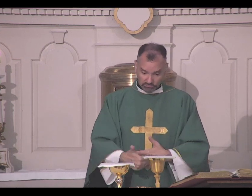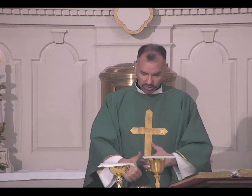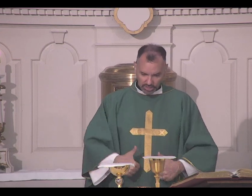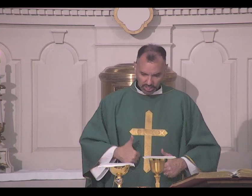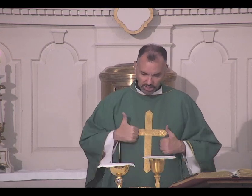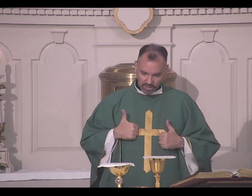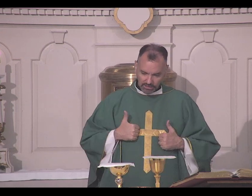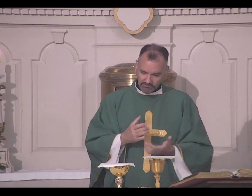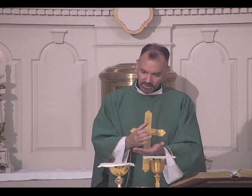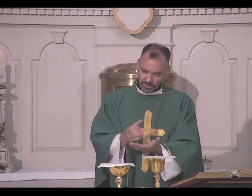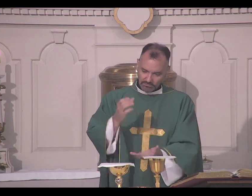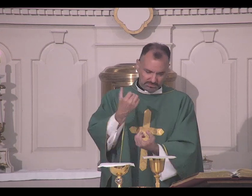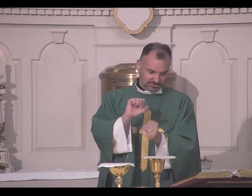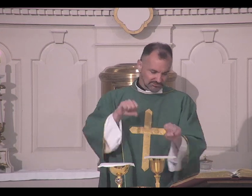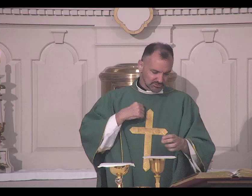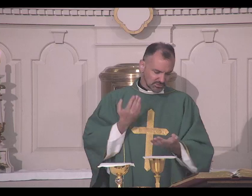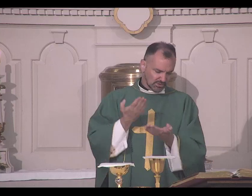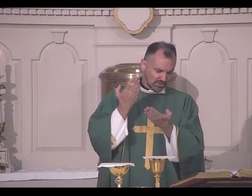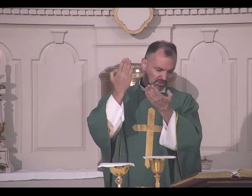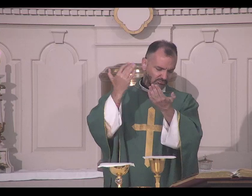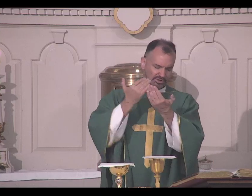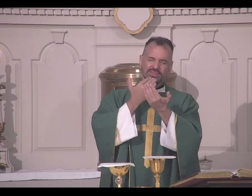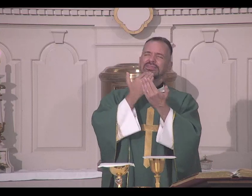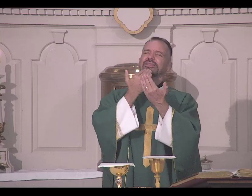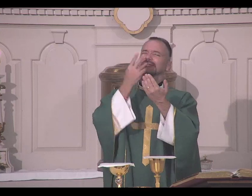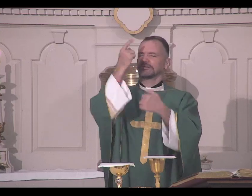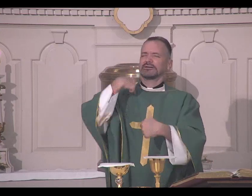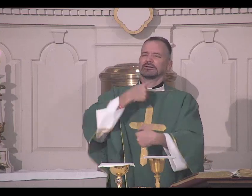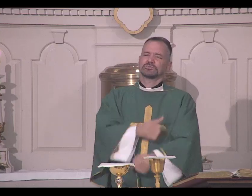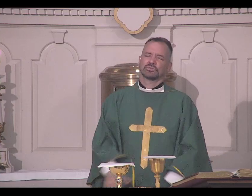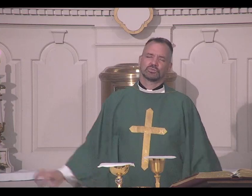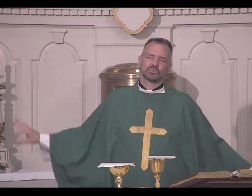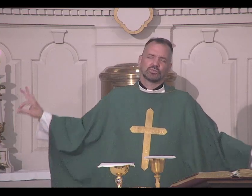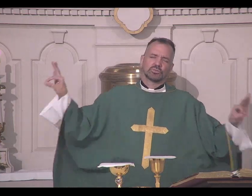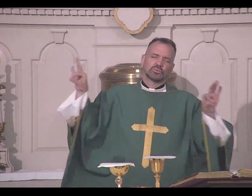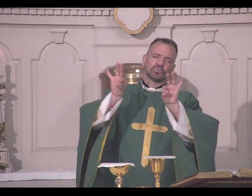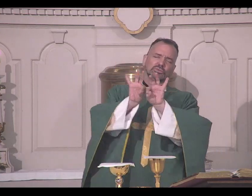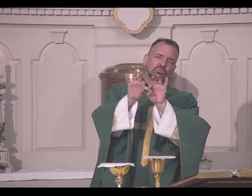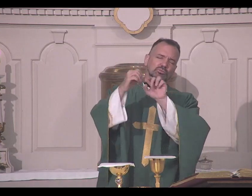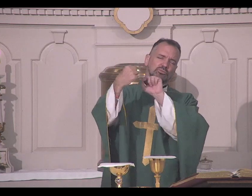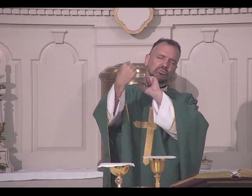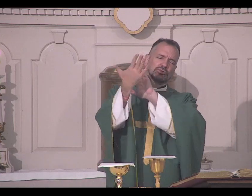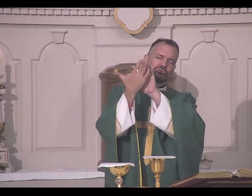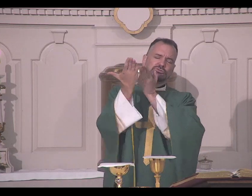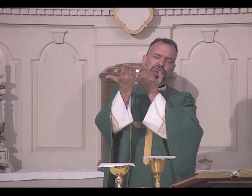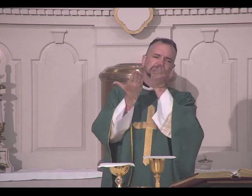giving thanks that you have held us worthy to be in your presence and minister to you.